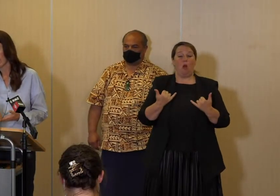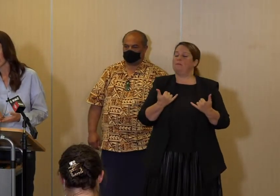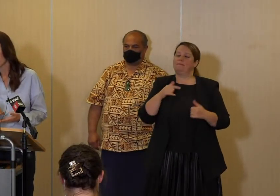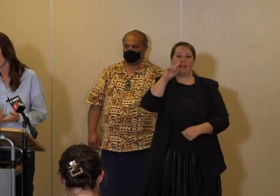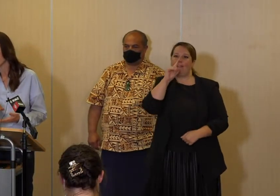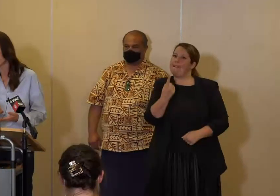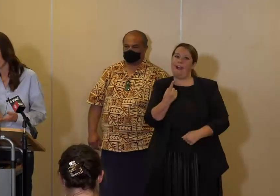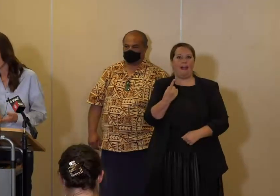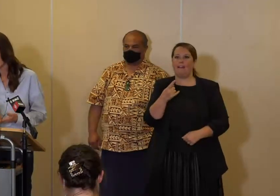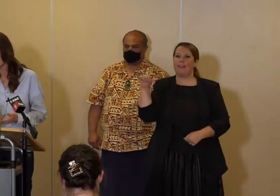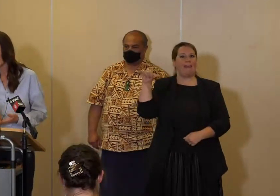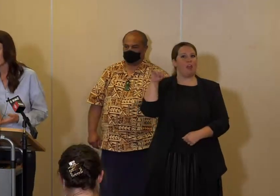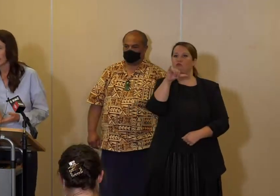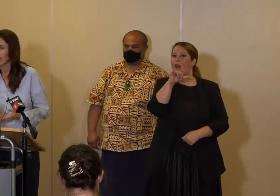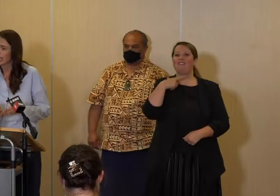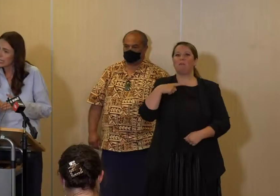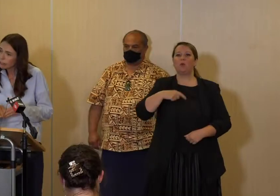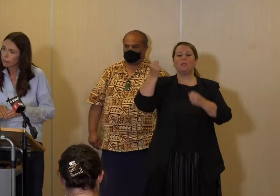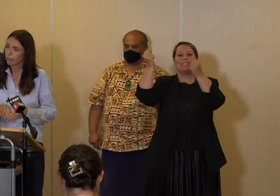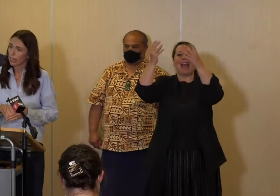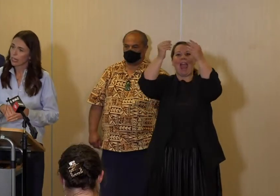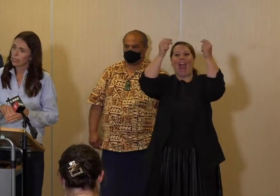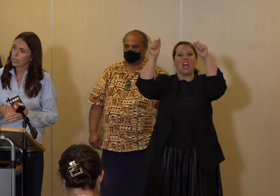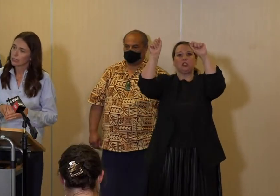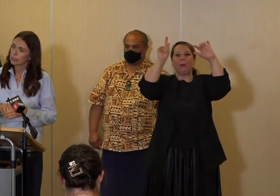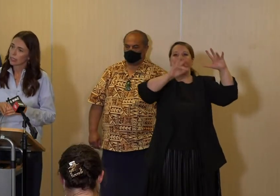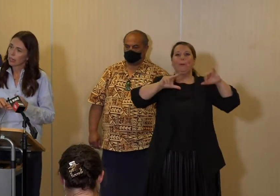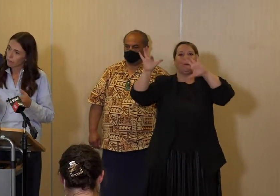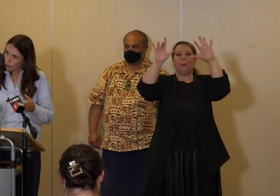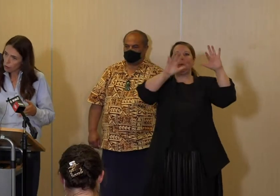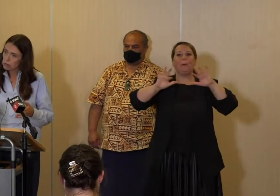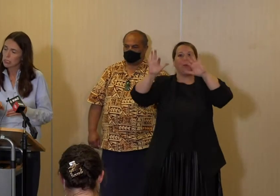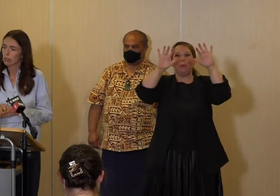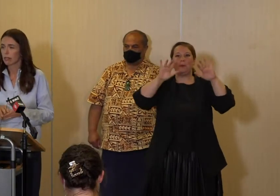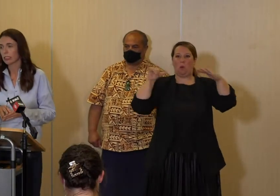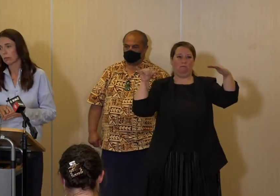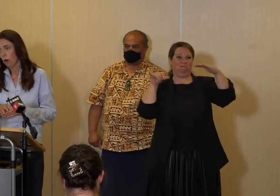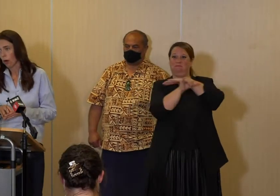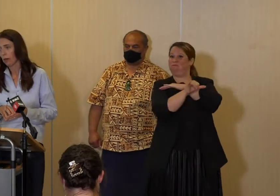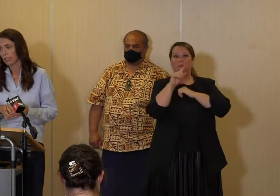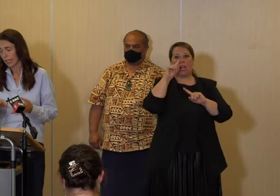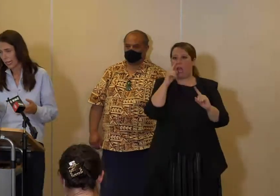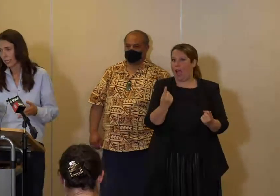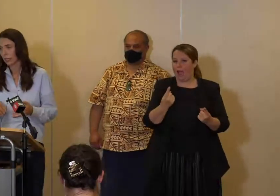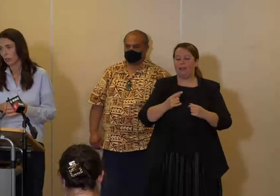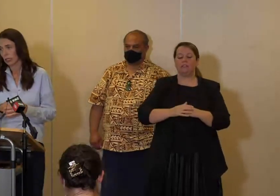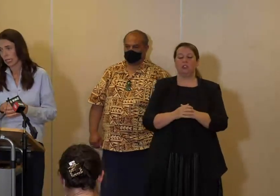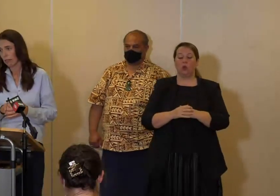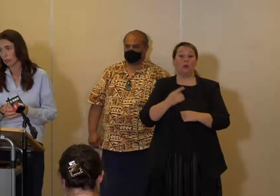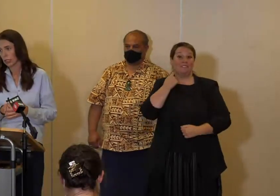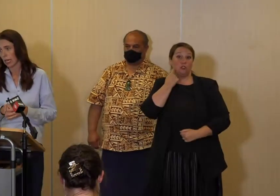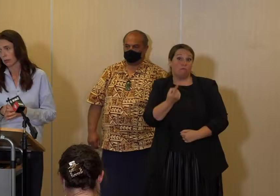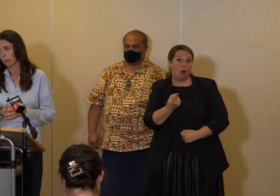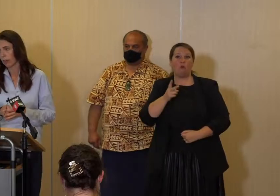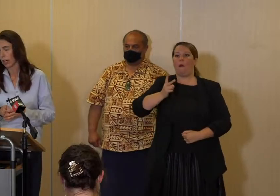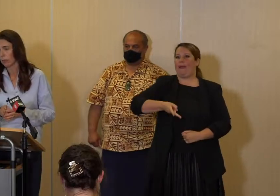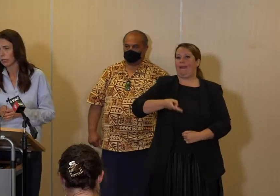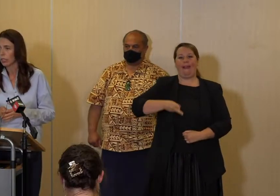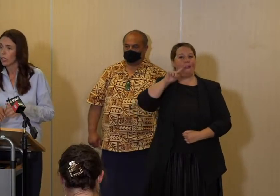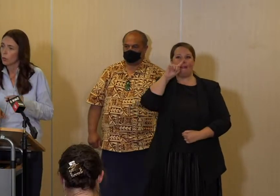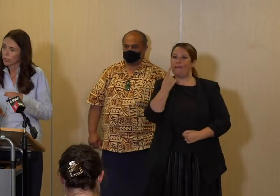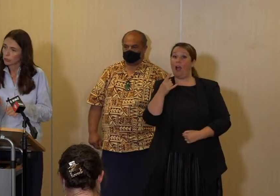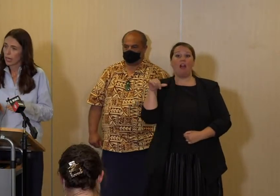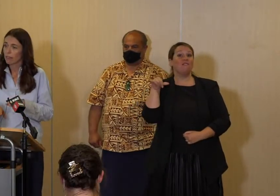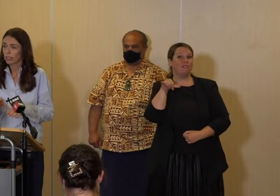environment for aircraft to be in. If it unfolds that tomorrow is again not a safe or stable